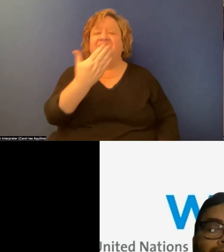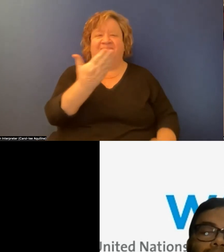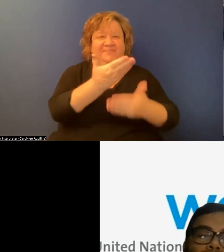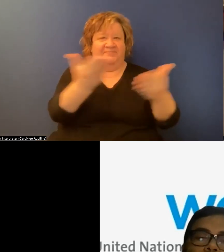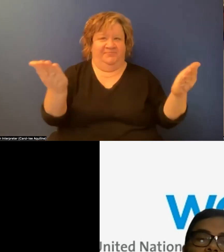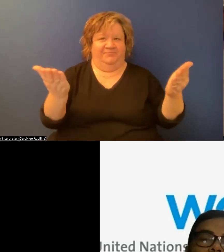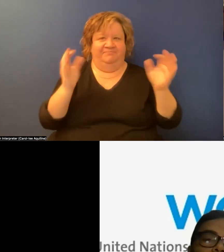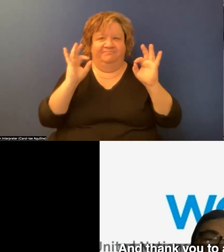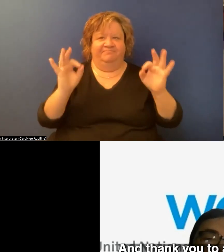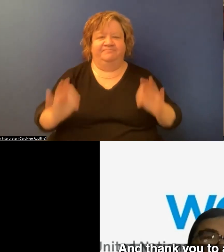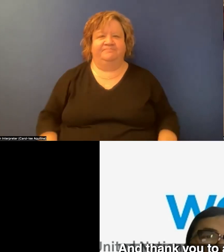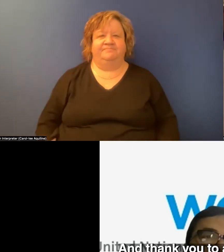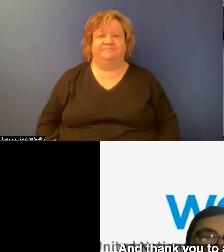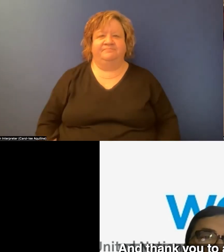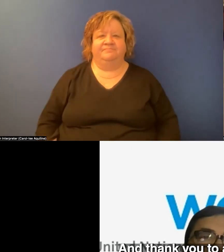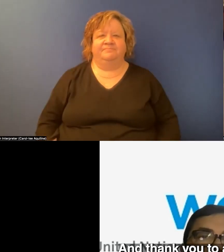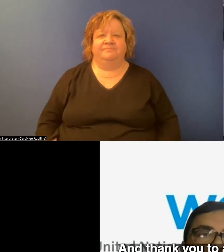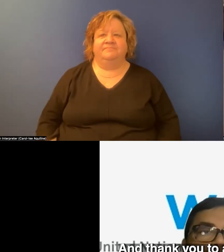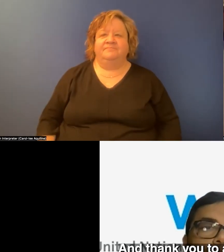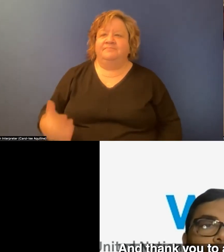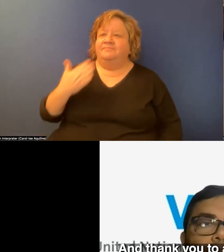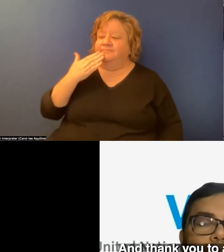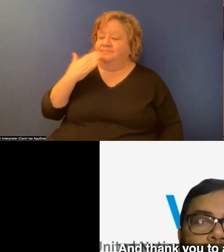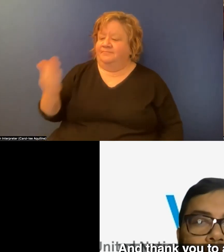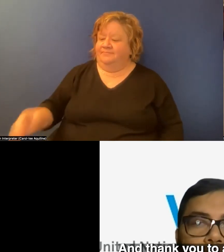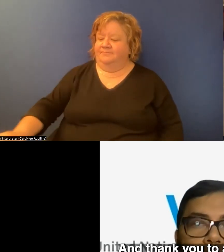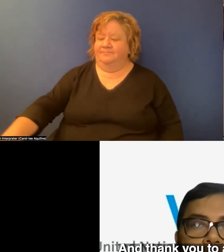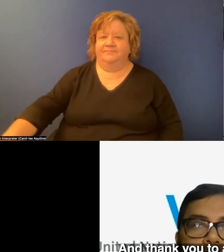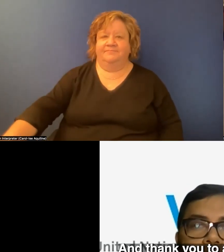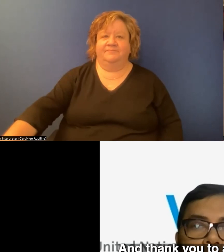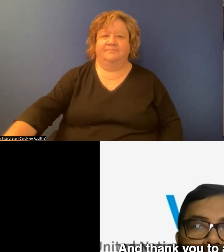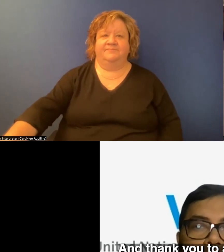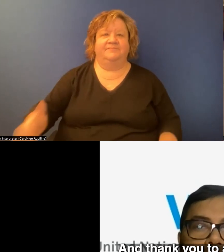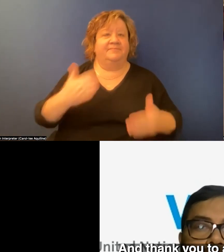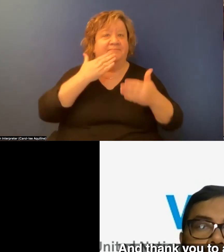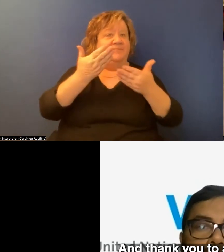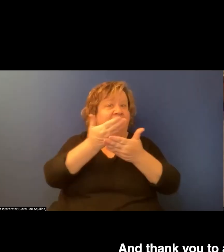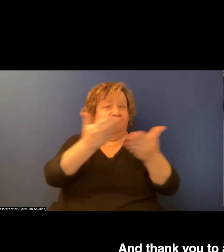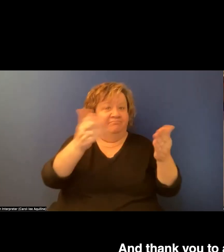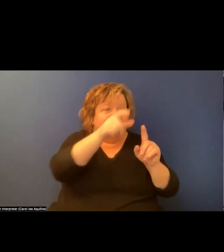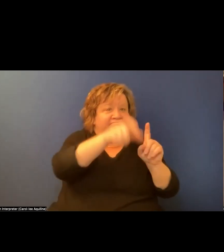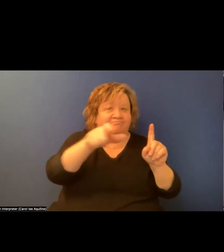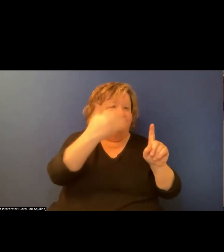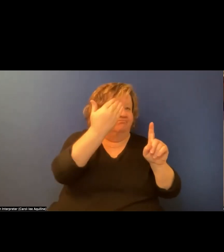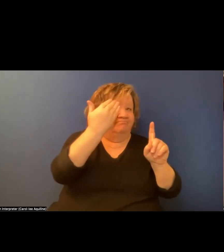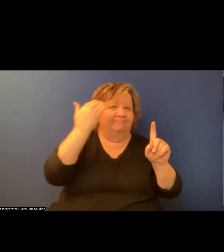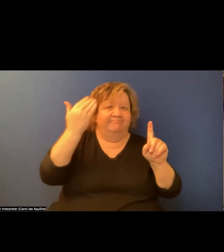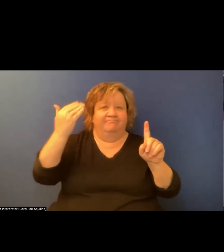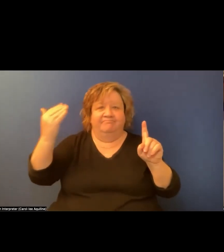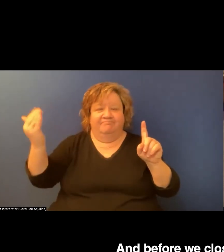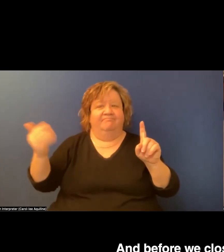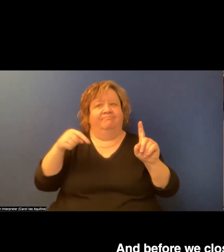Thank you so much. And thank you to all speakers today in these important discussions we have